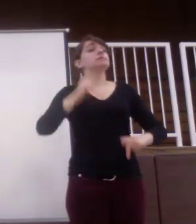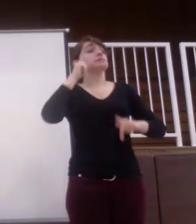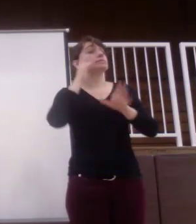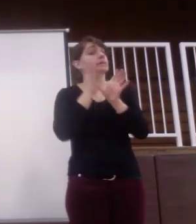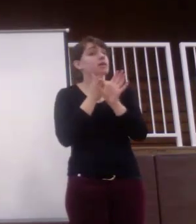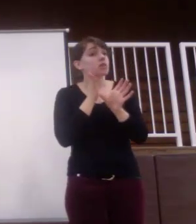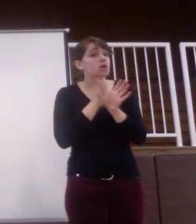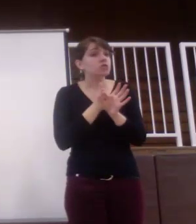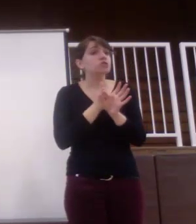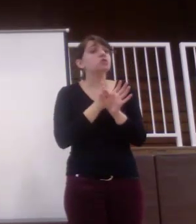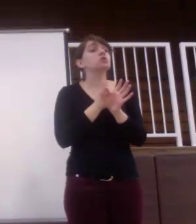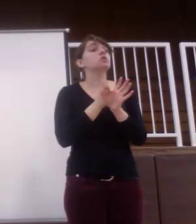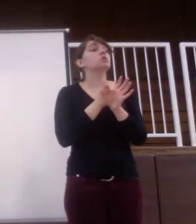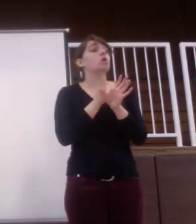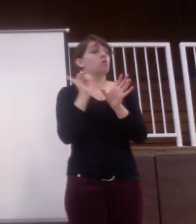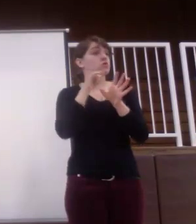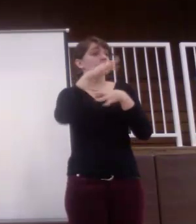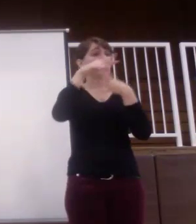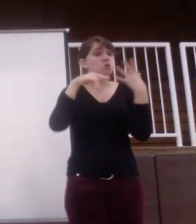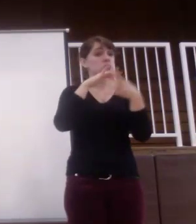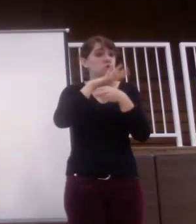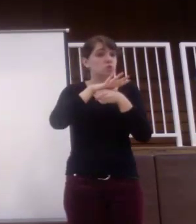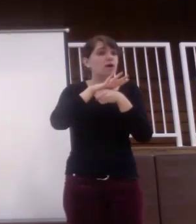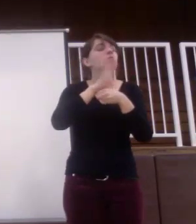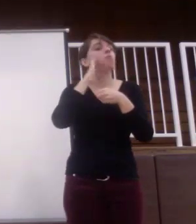psychological, or social stress